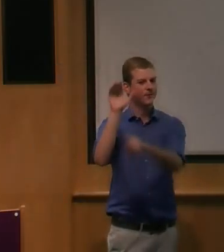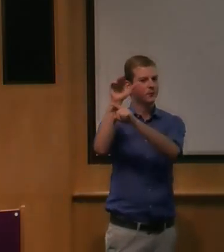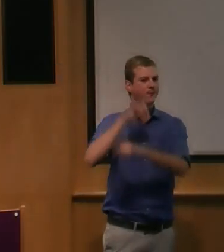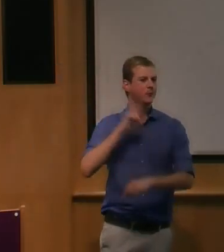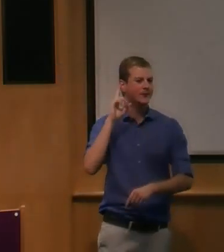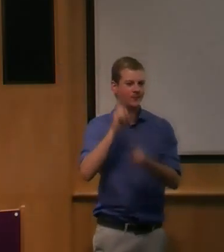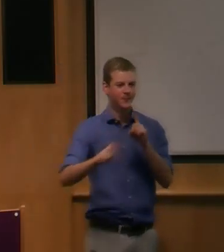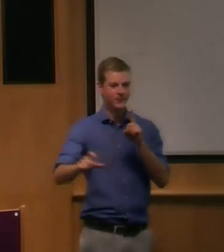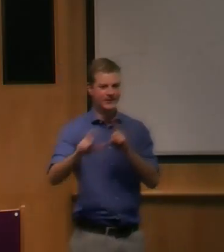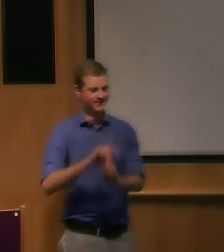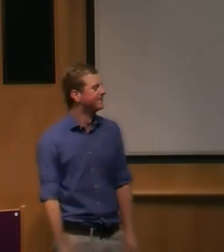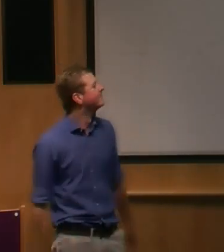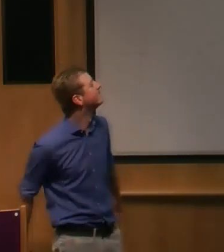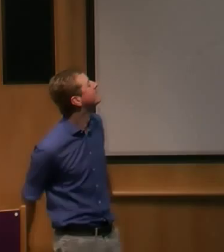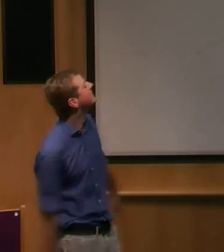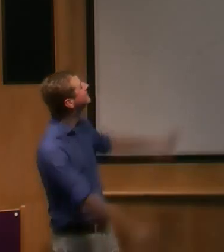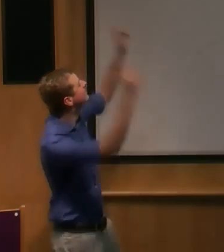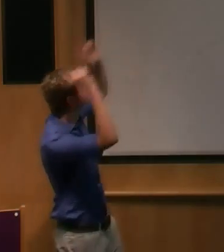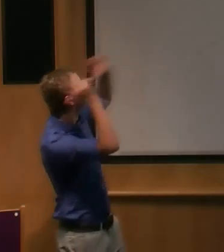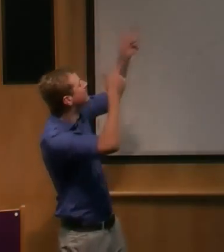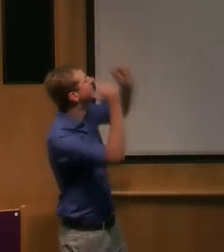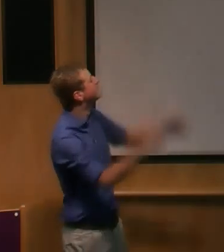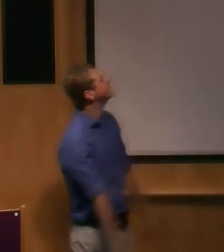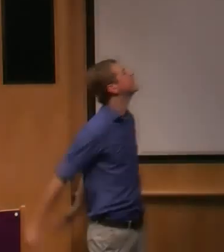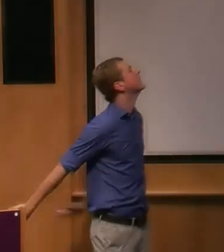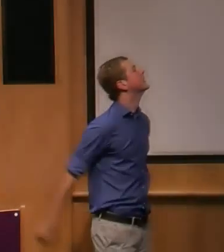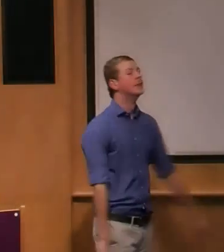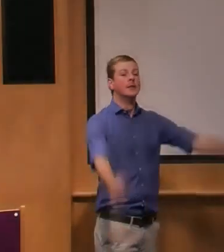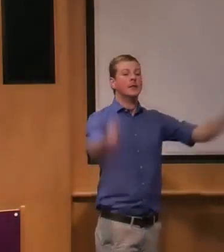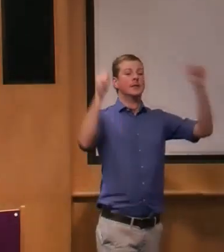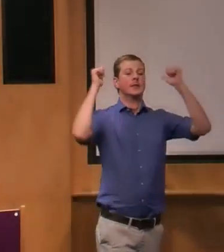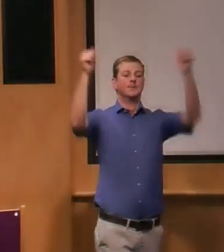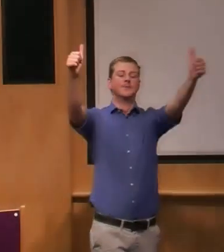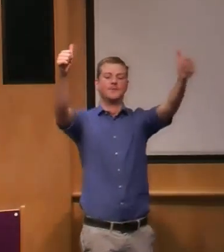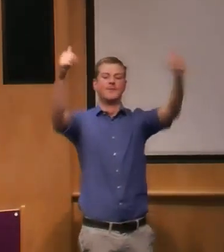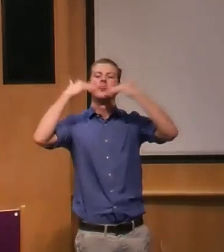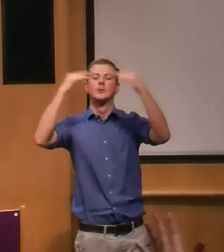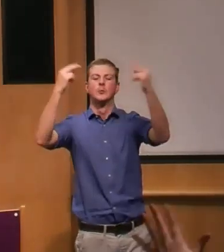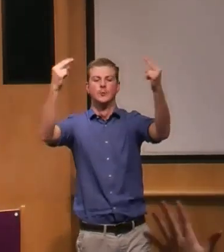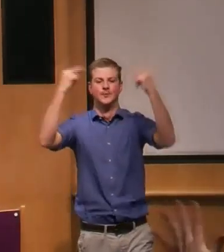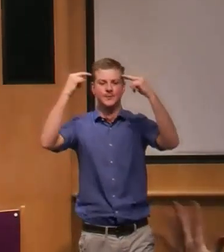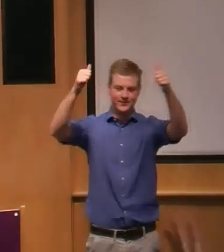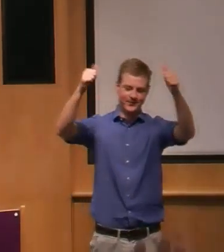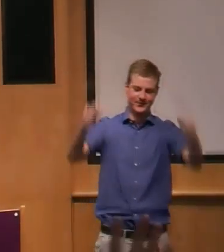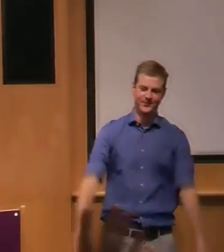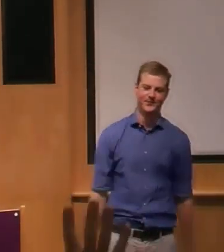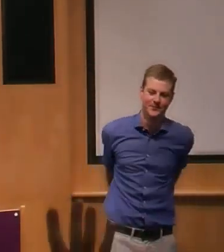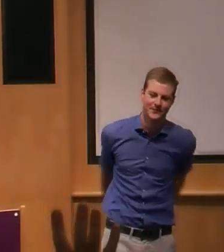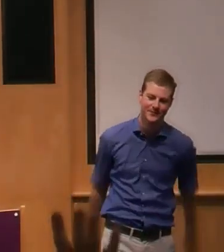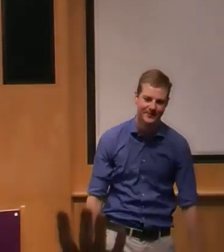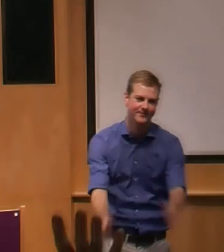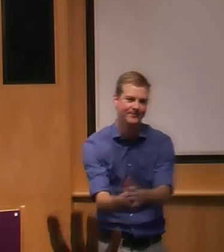And we need superpower armor so that whatever government is, we are able to stand strong and to continue. Thank you.